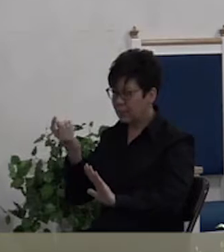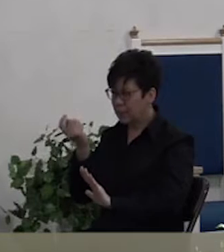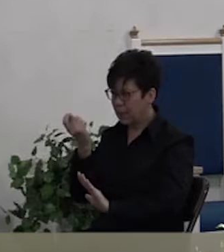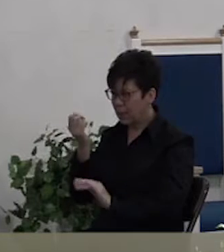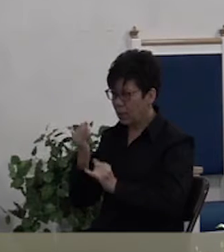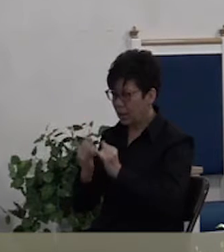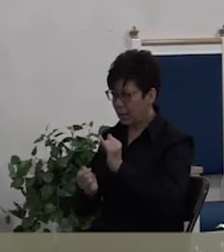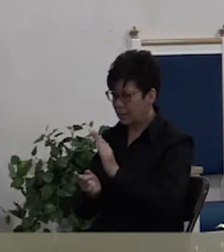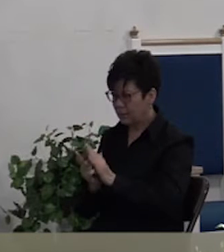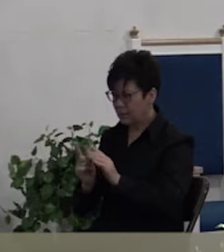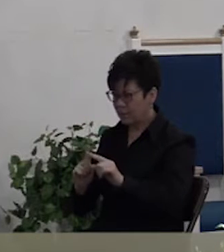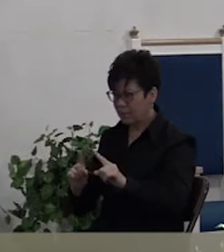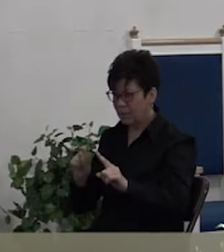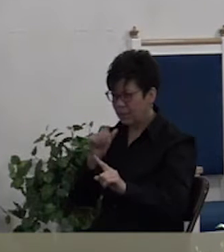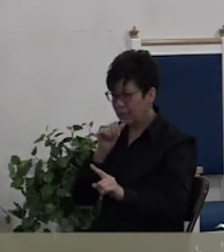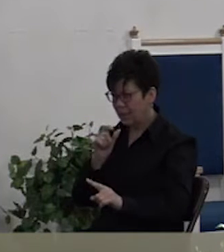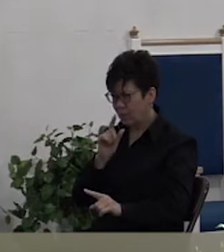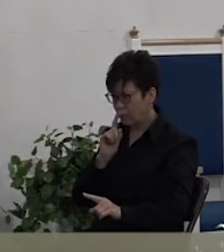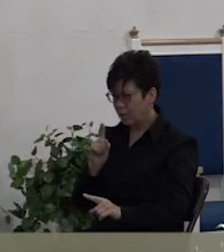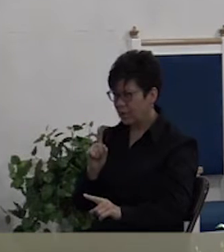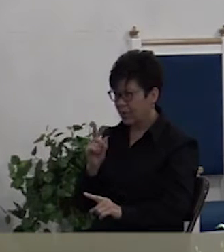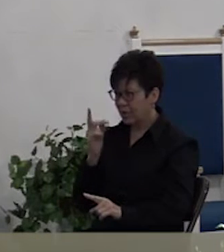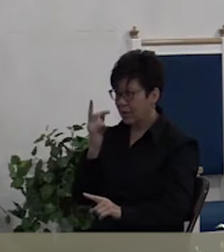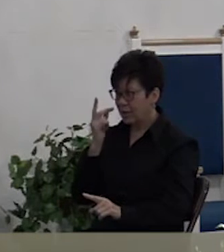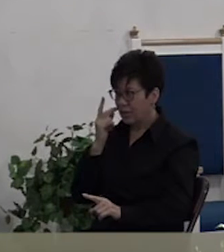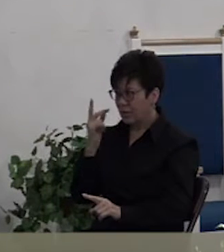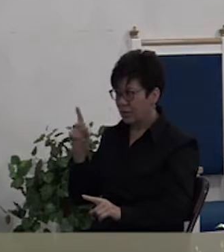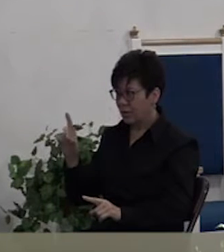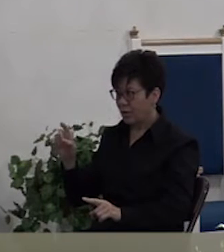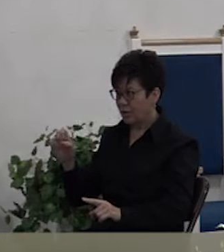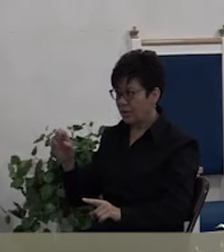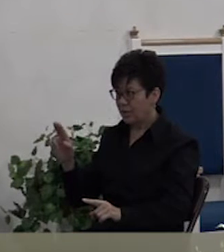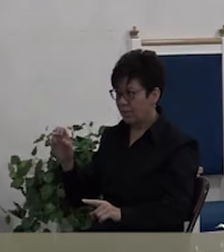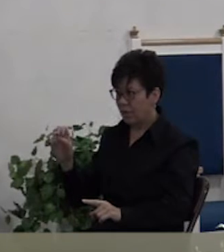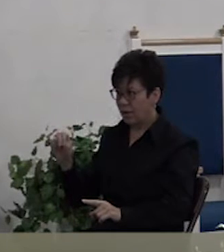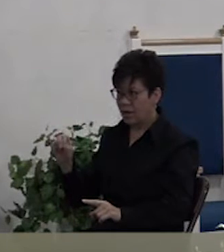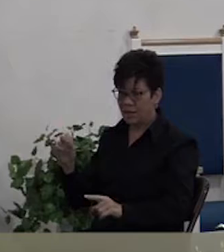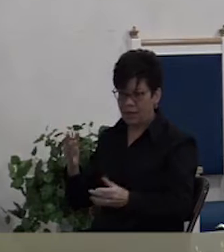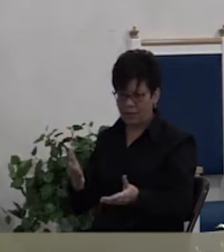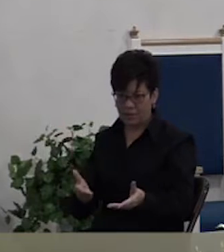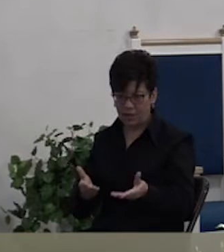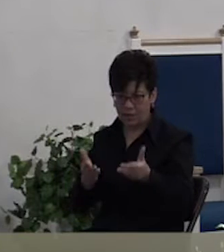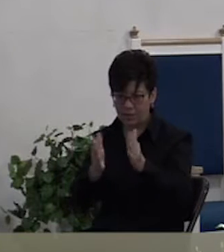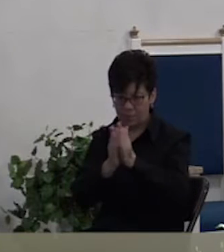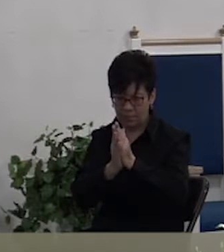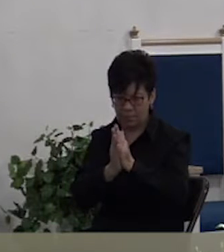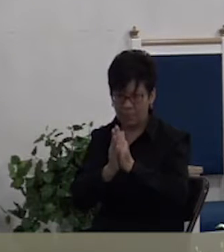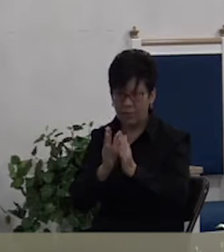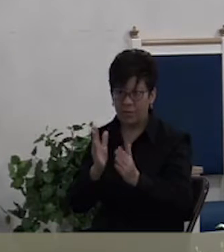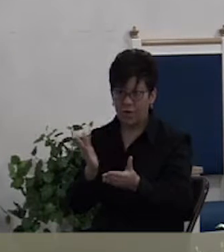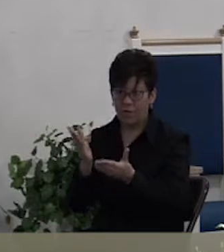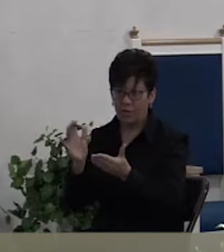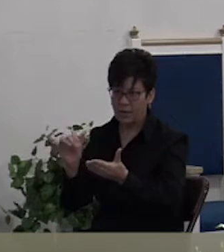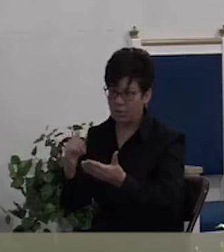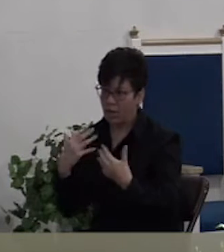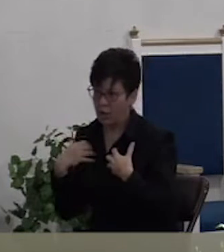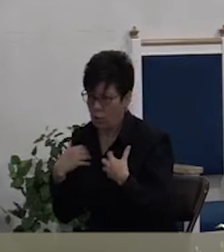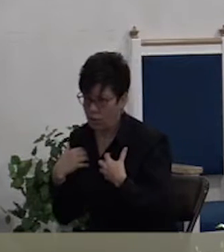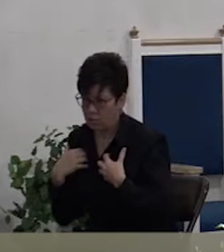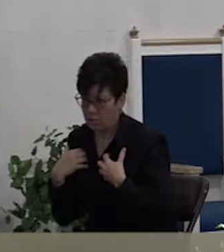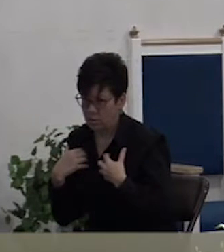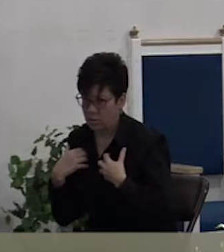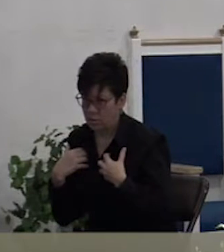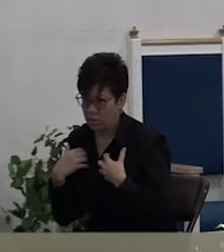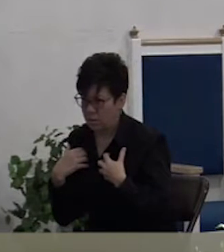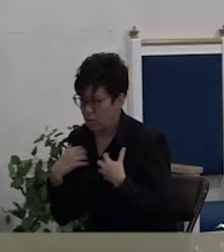so you saw Brother Delshawn lifting up the offering today. That's because that's what I want. So